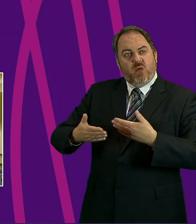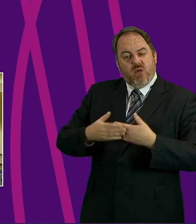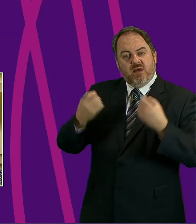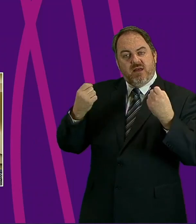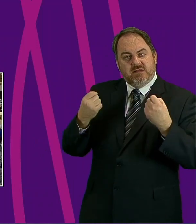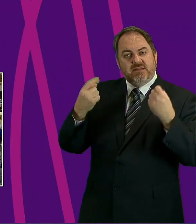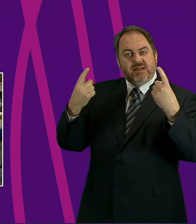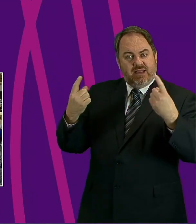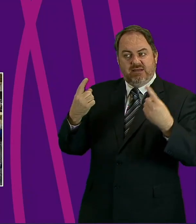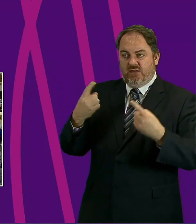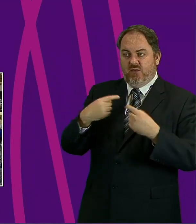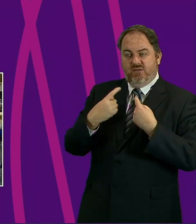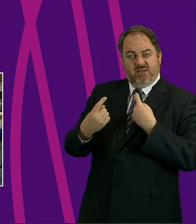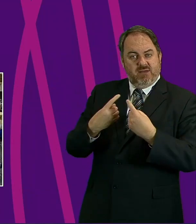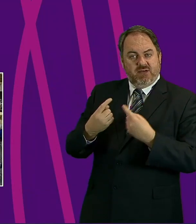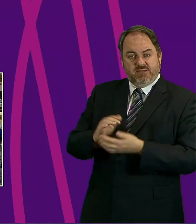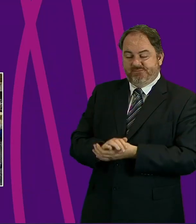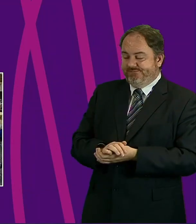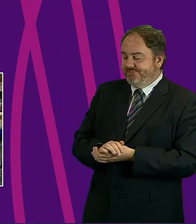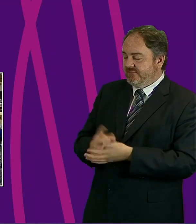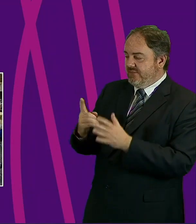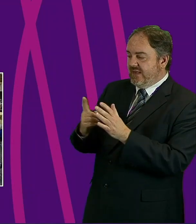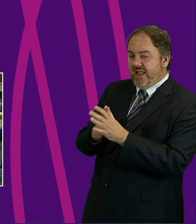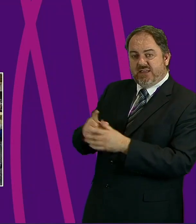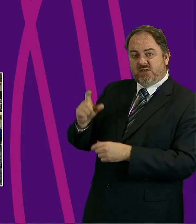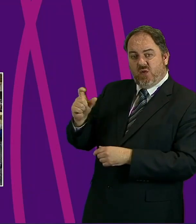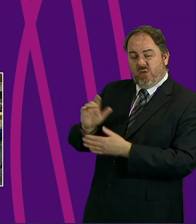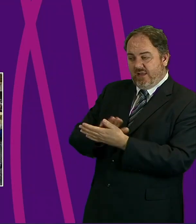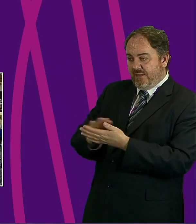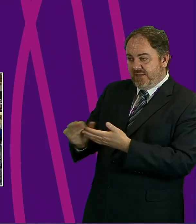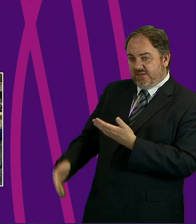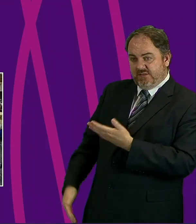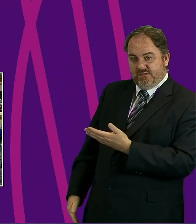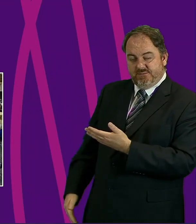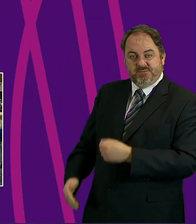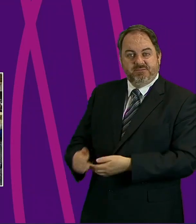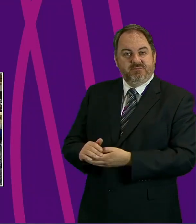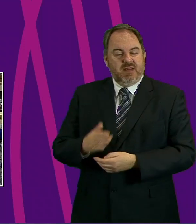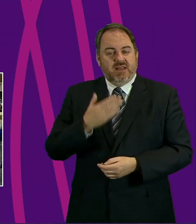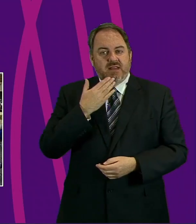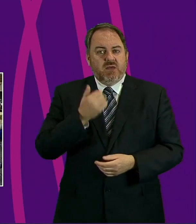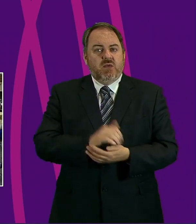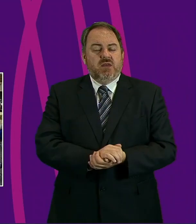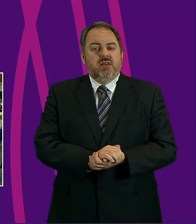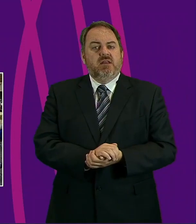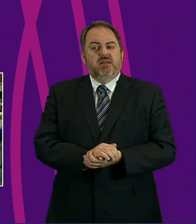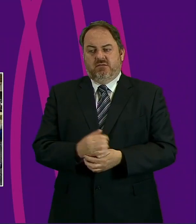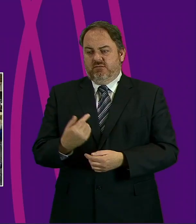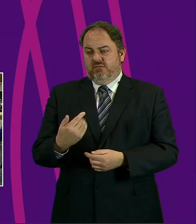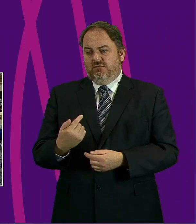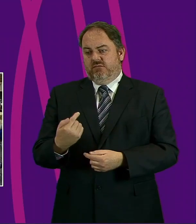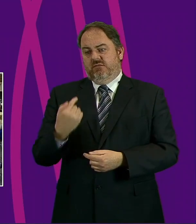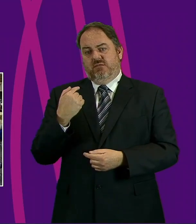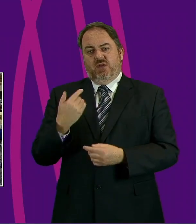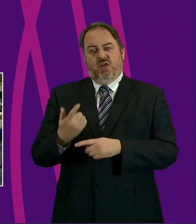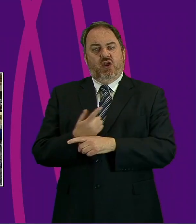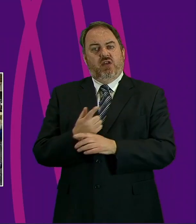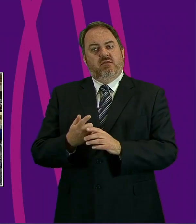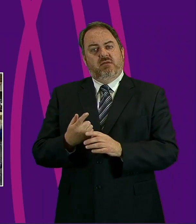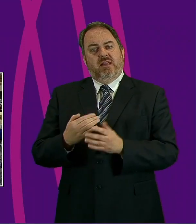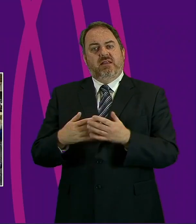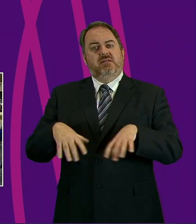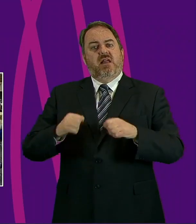possible. Alice Cole-Hamilton, to be followed by John Mason. Thank you, Presiding Officer. Earlier this month, Neil Findlay submitted a question asking for